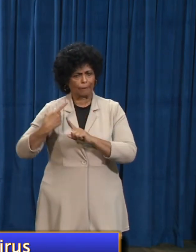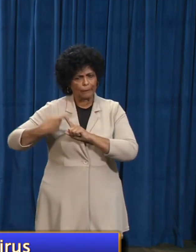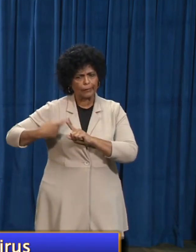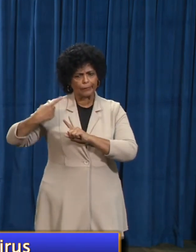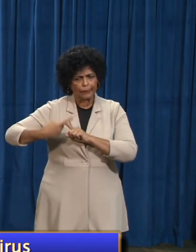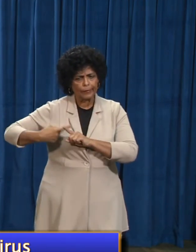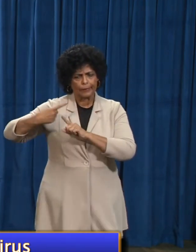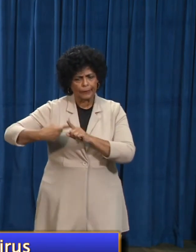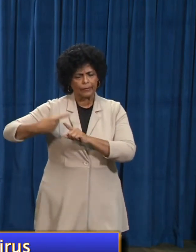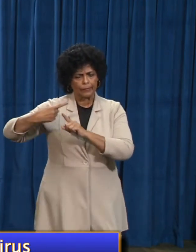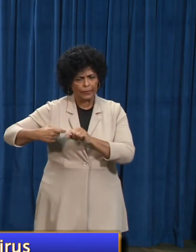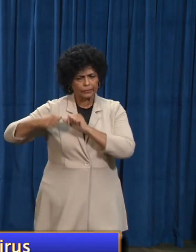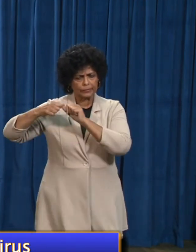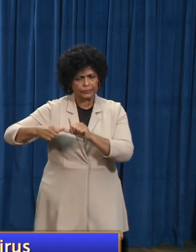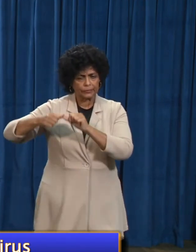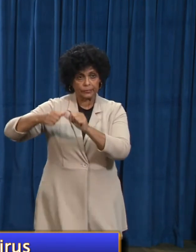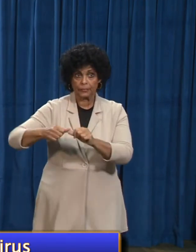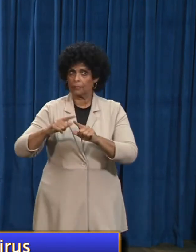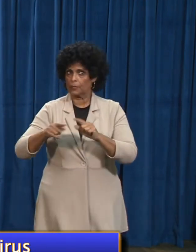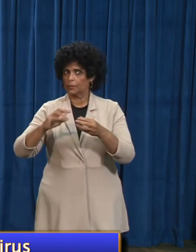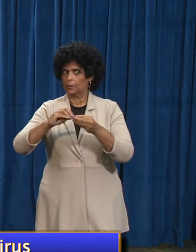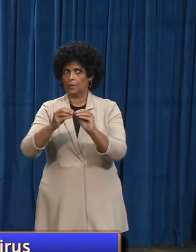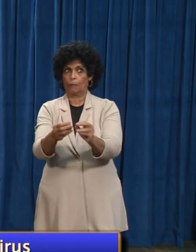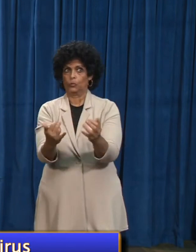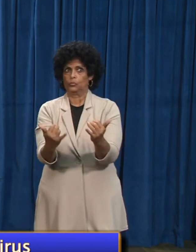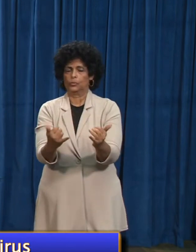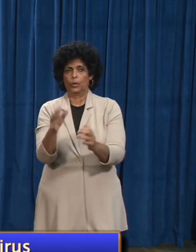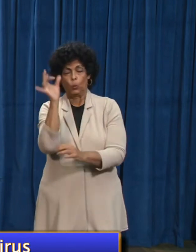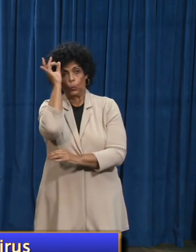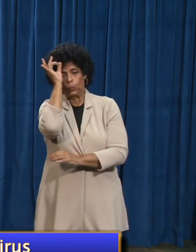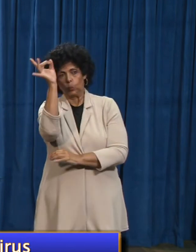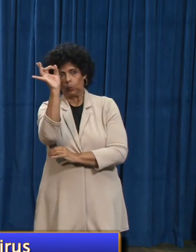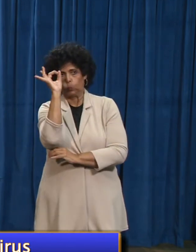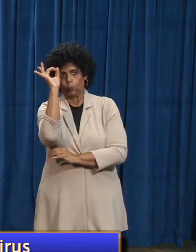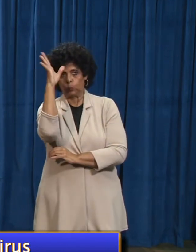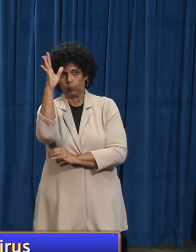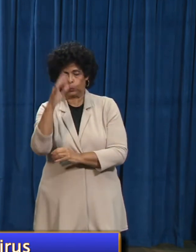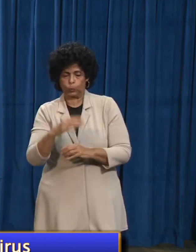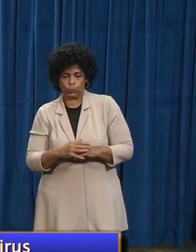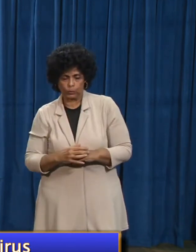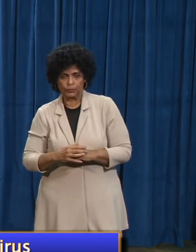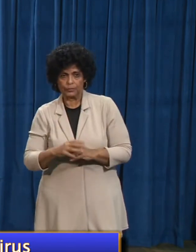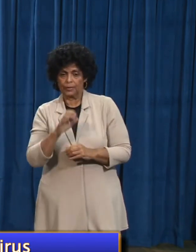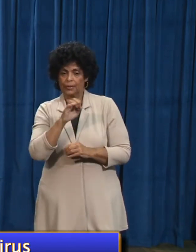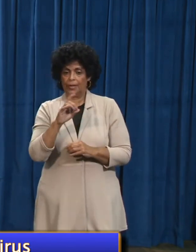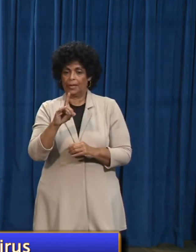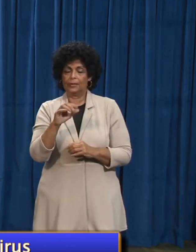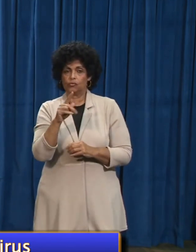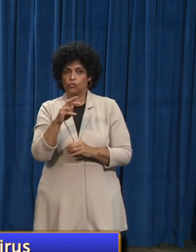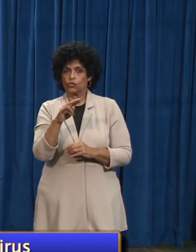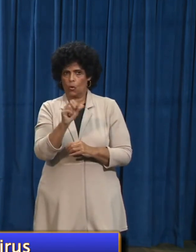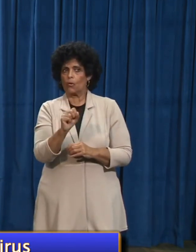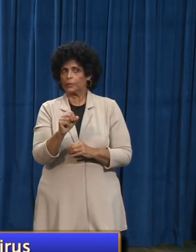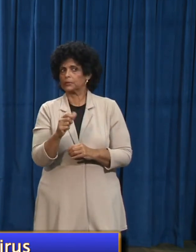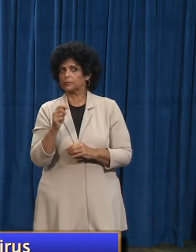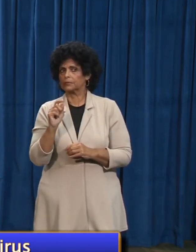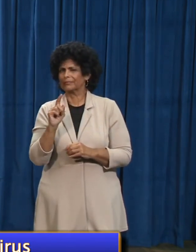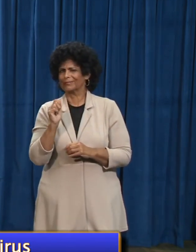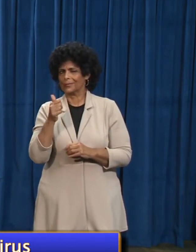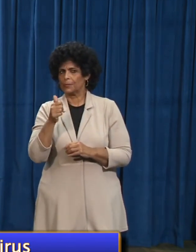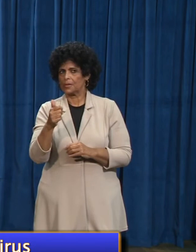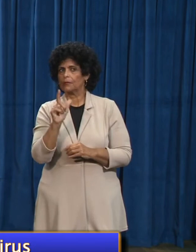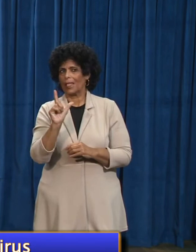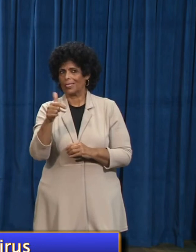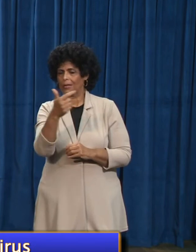The numbers are staggering today. I'll let Ed Torres at an appropriate time get into the most